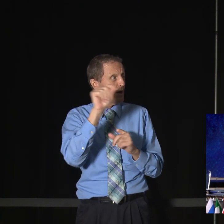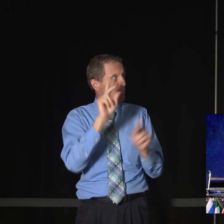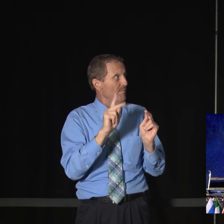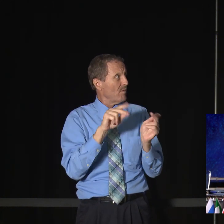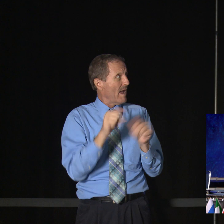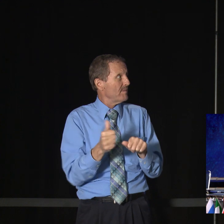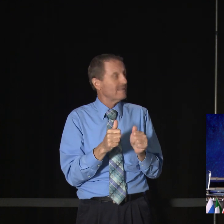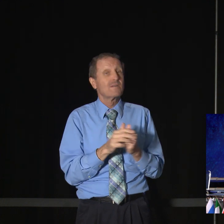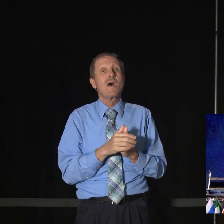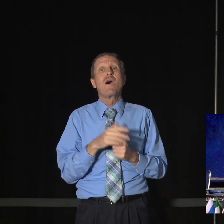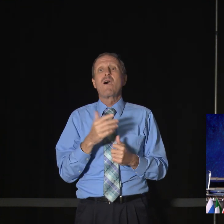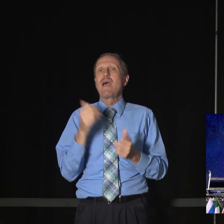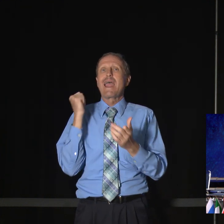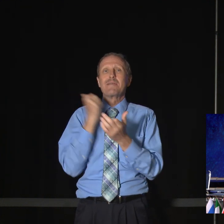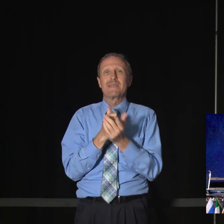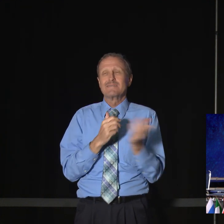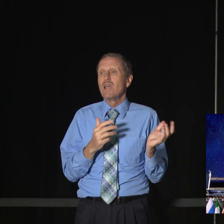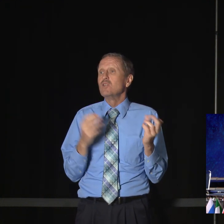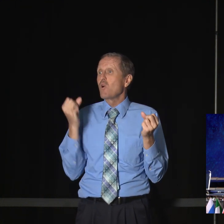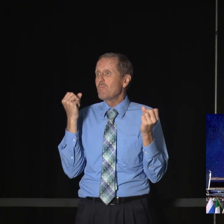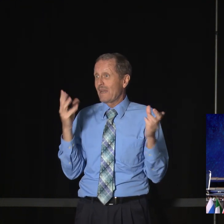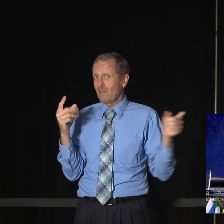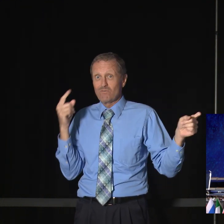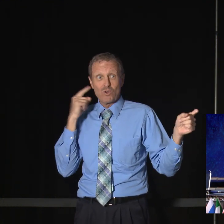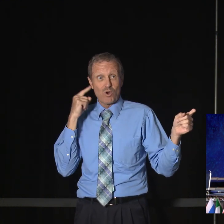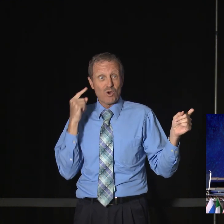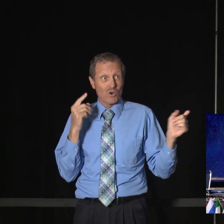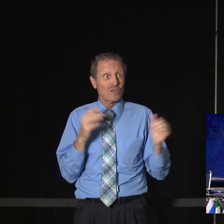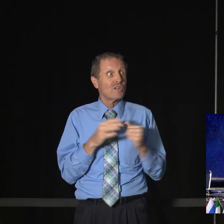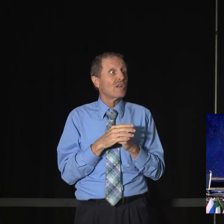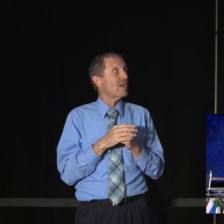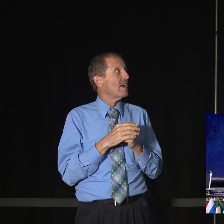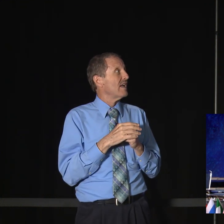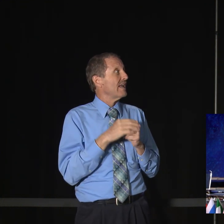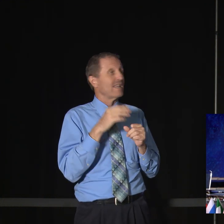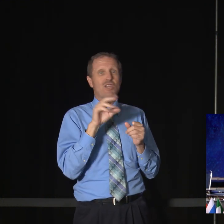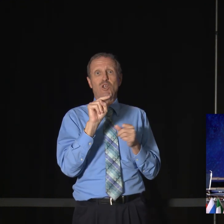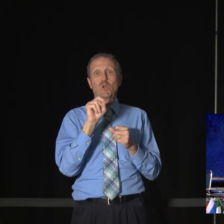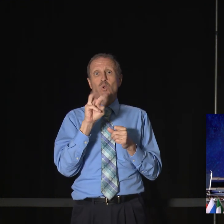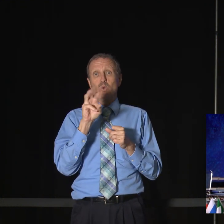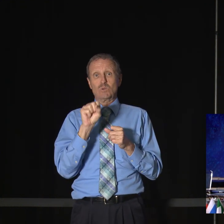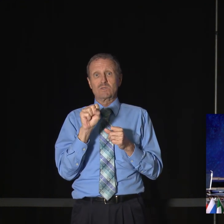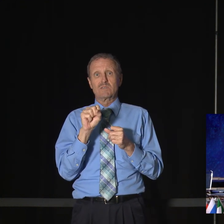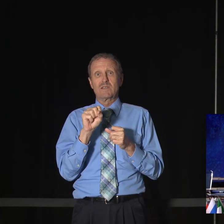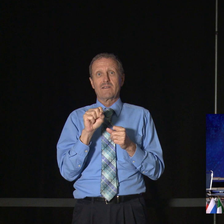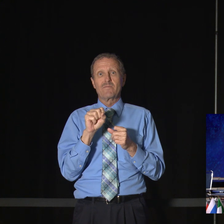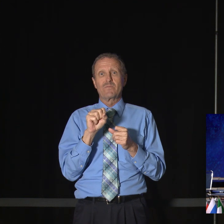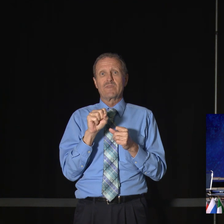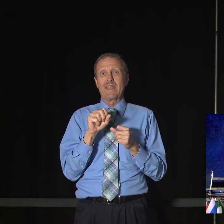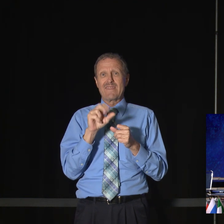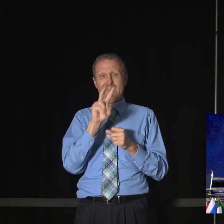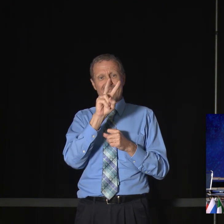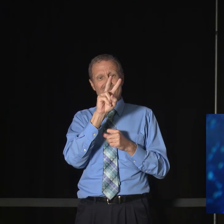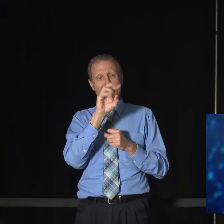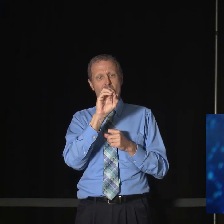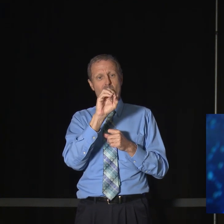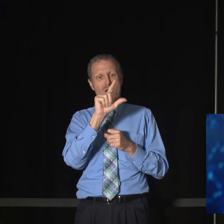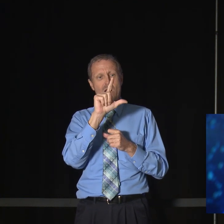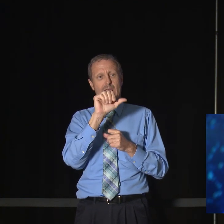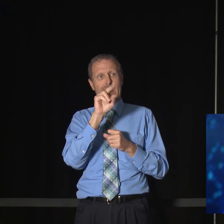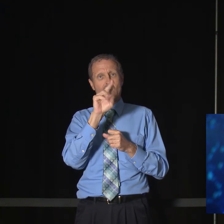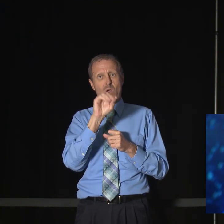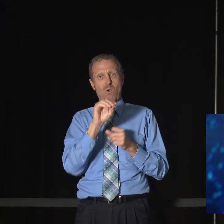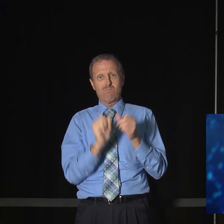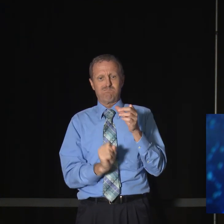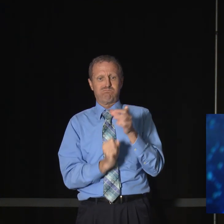right. Amen. So many of you have heard probably in the news that a volcano erupted